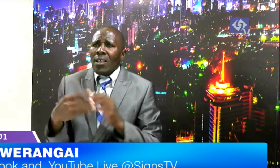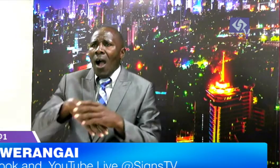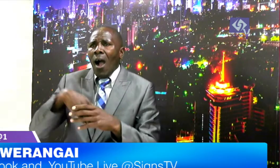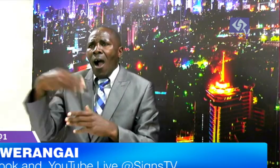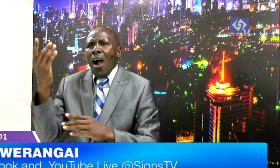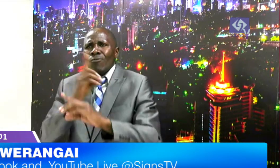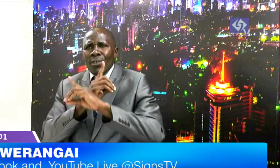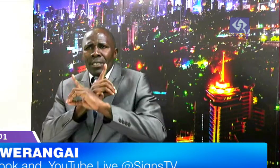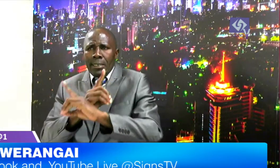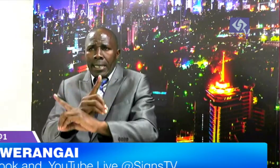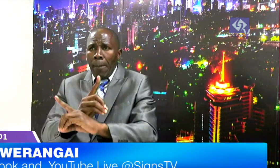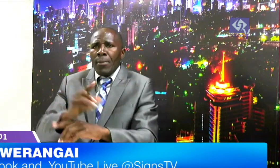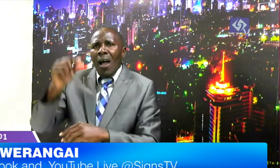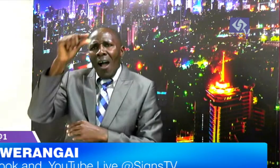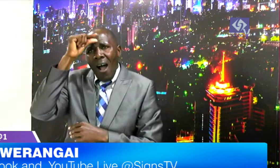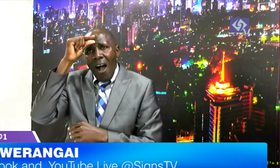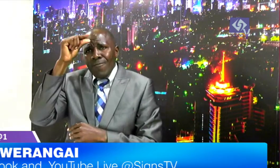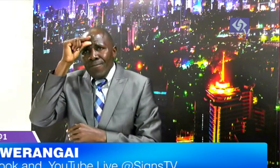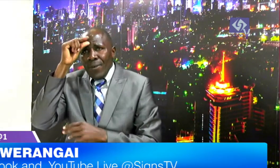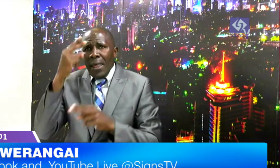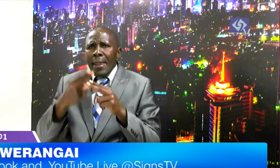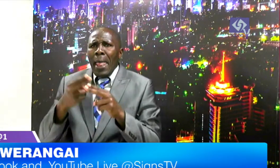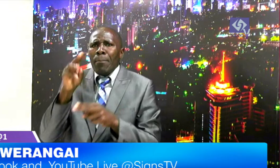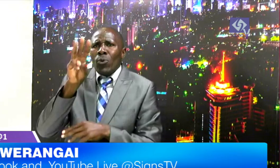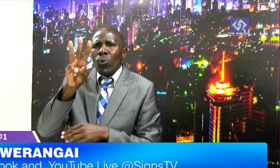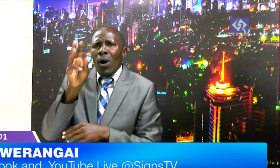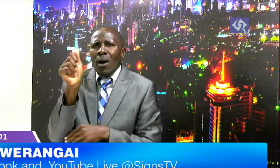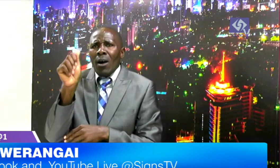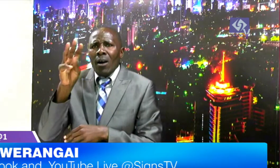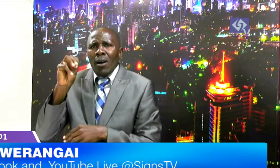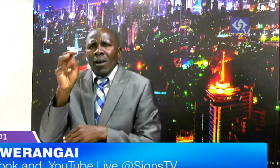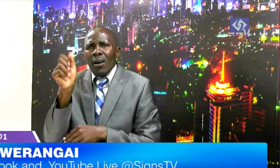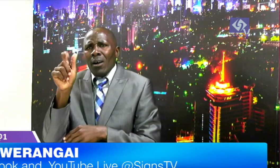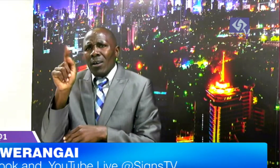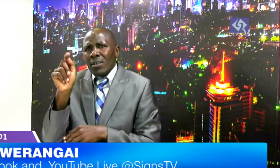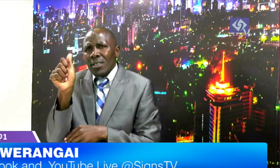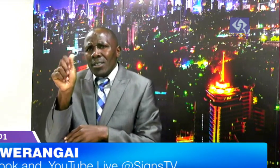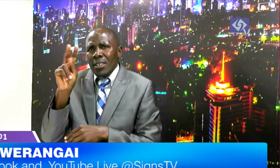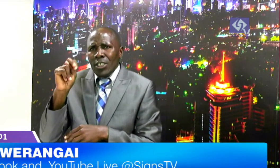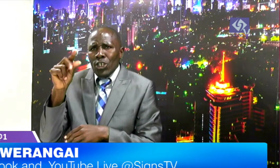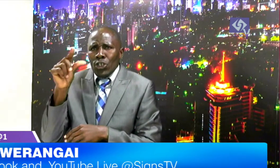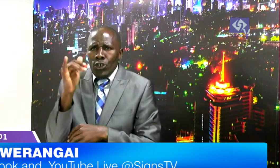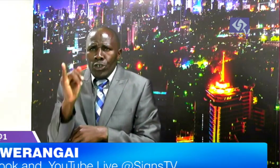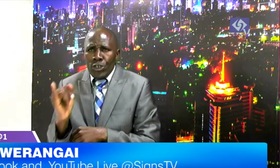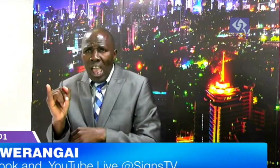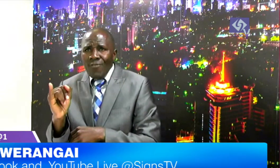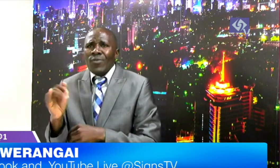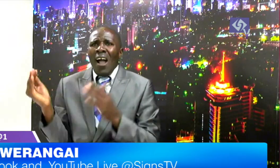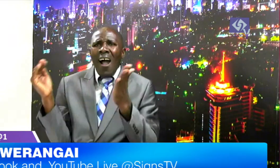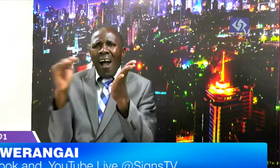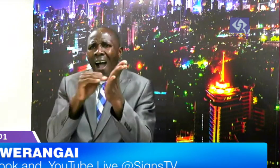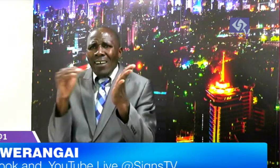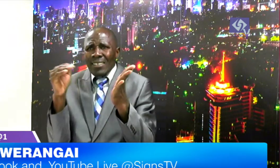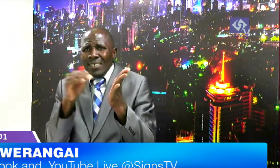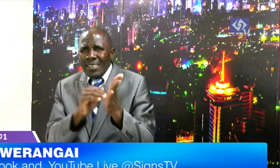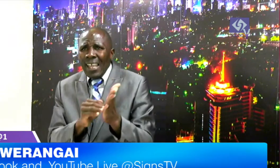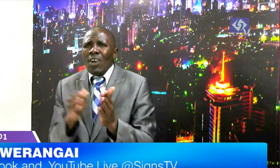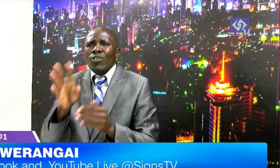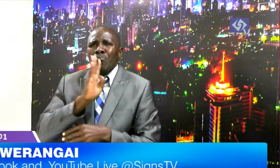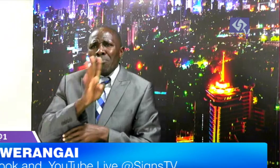3rd, 2023, came out to defend Governor Kimani Wamatangi